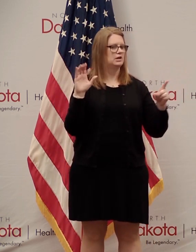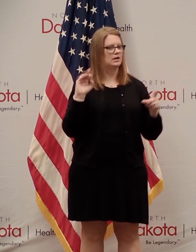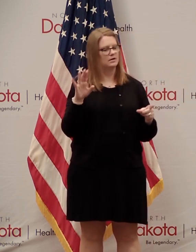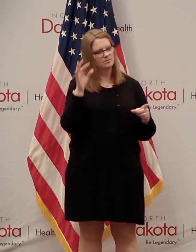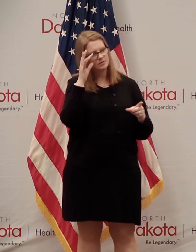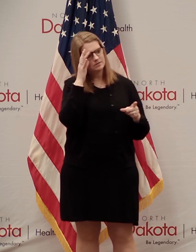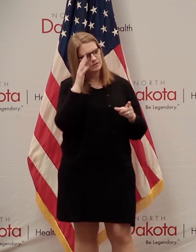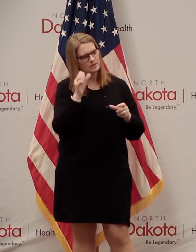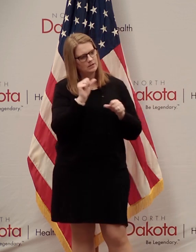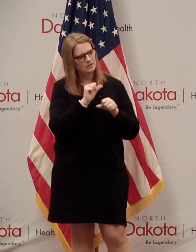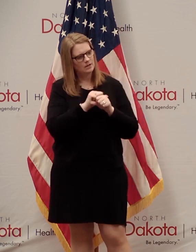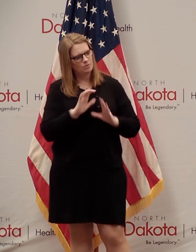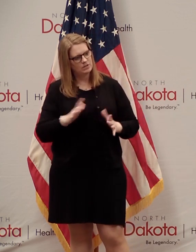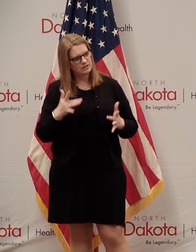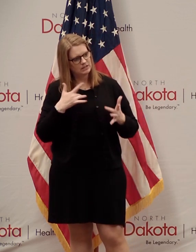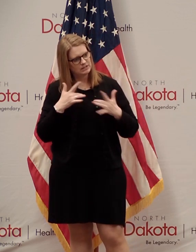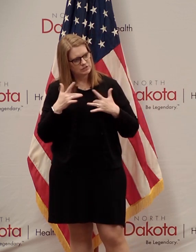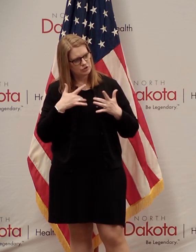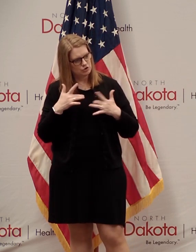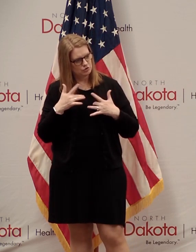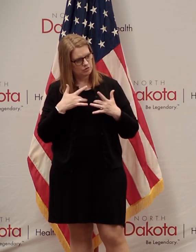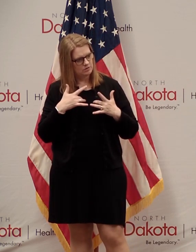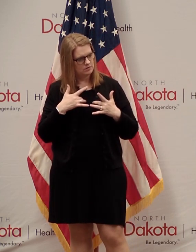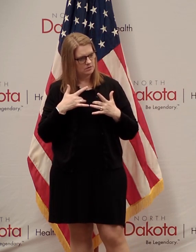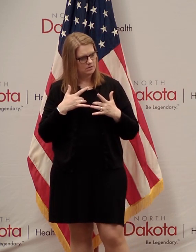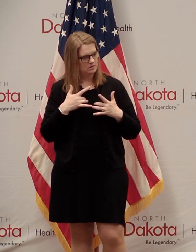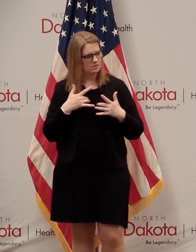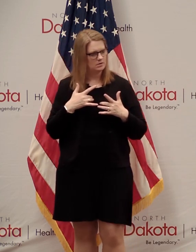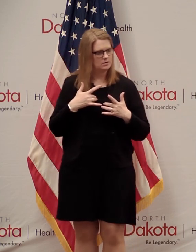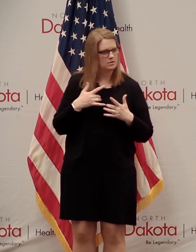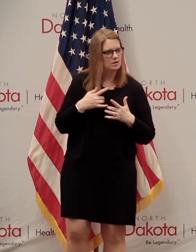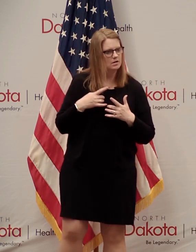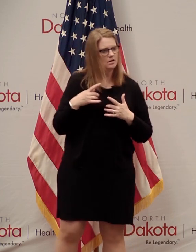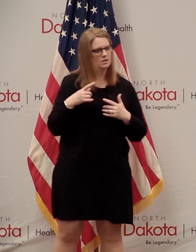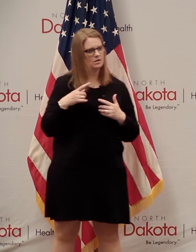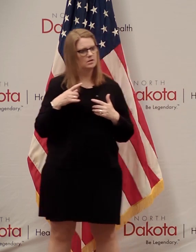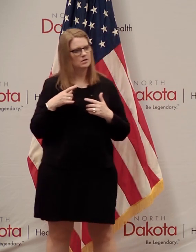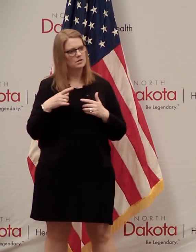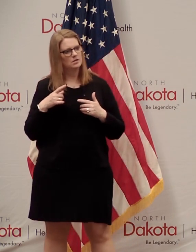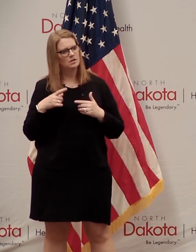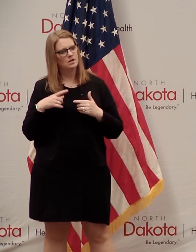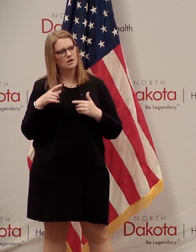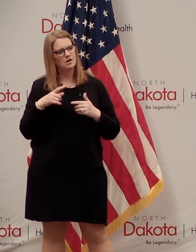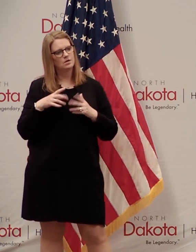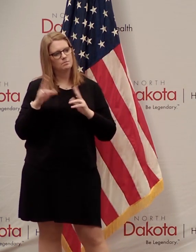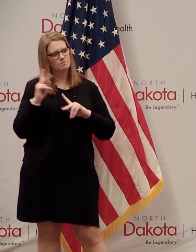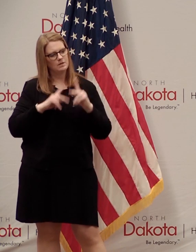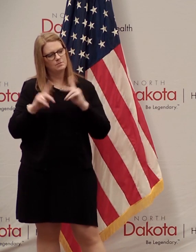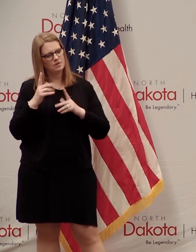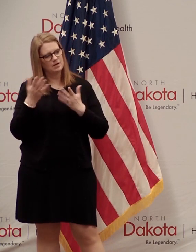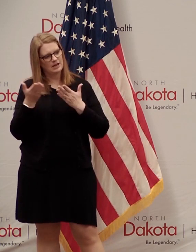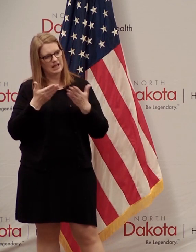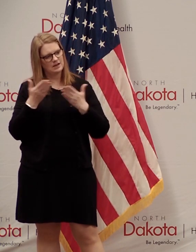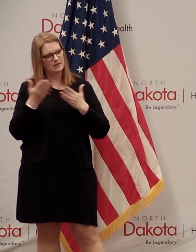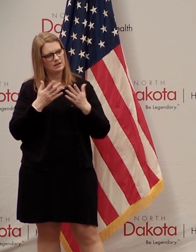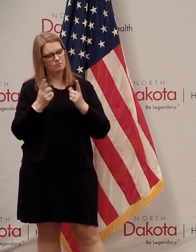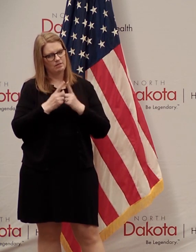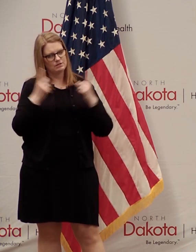Employees are concerned about how their employers are handling certain guidelines related to social distancing and that sort of thing. What should they